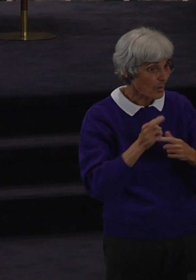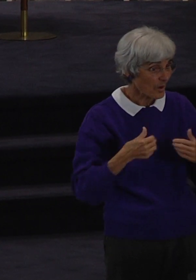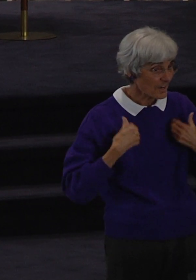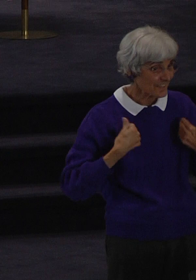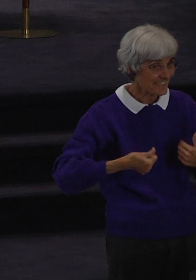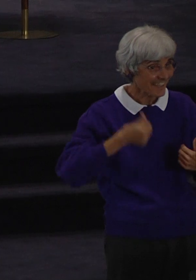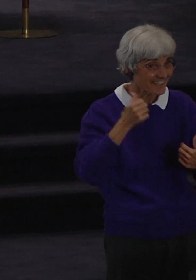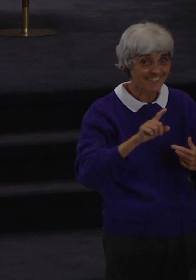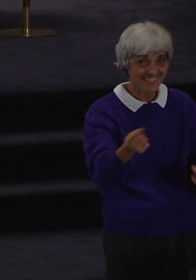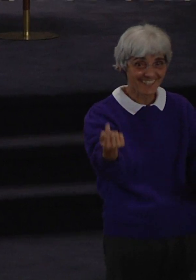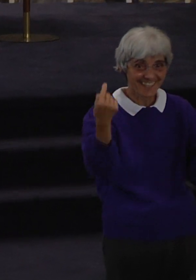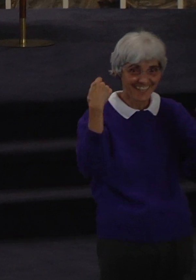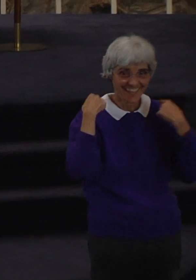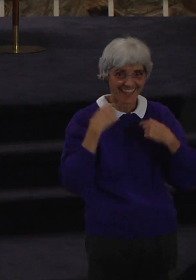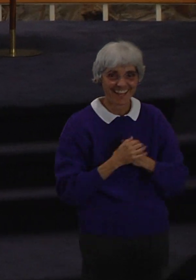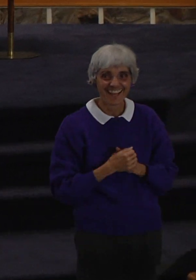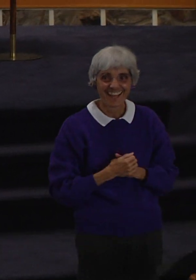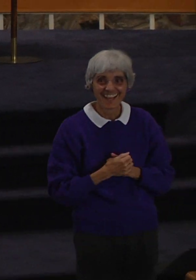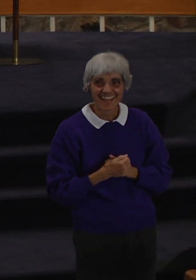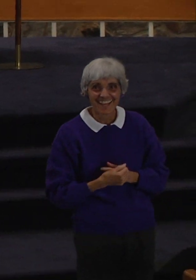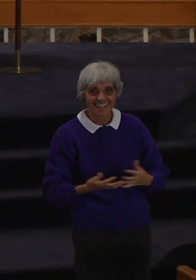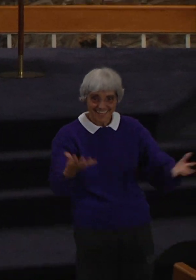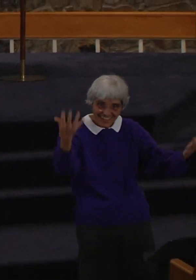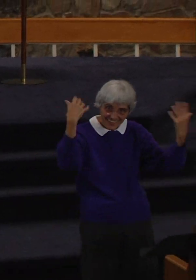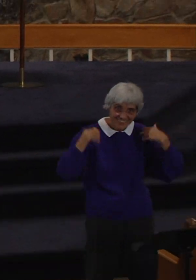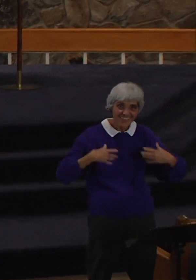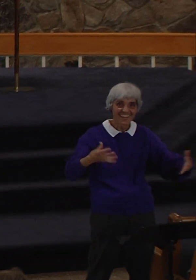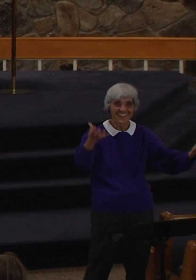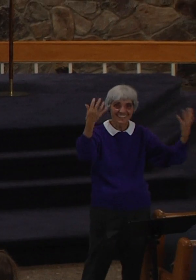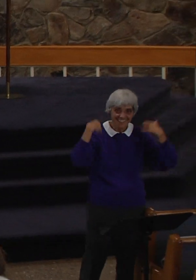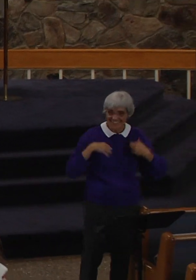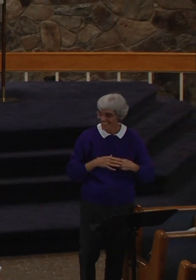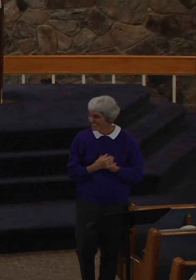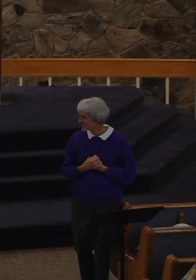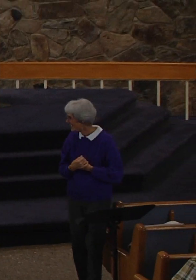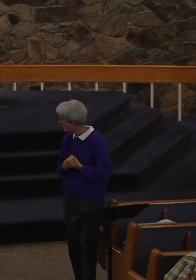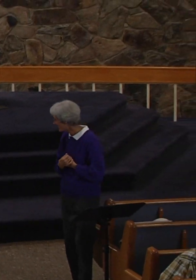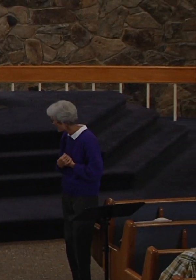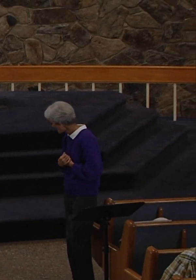down. I see you, Ari. I see you.